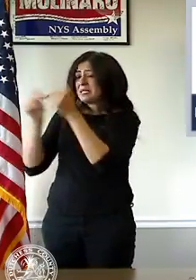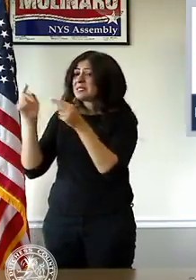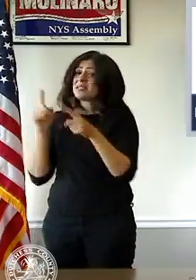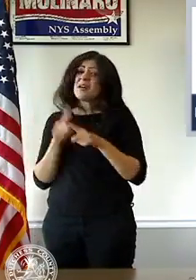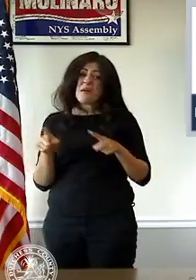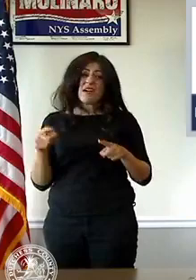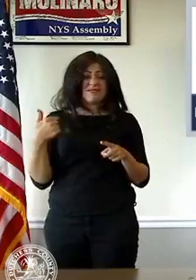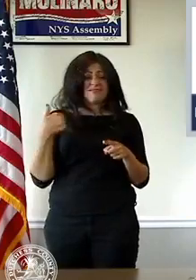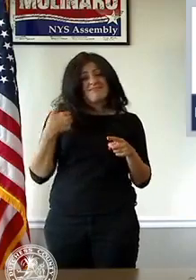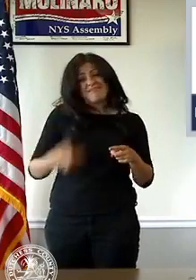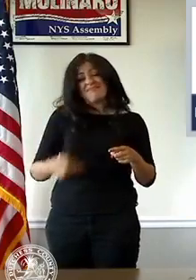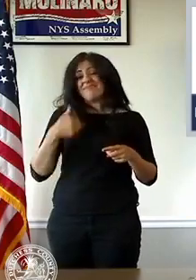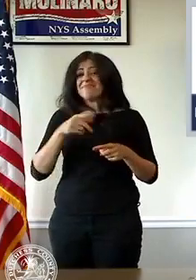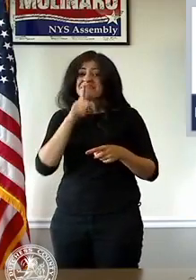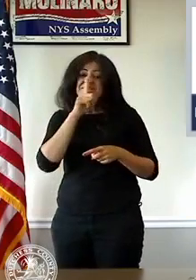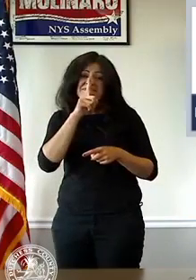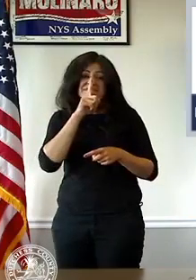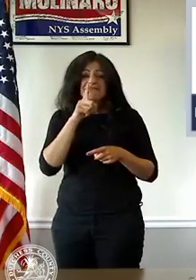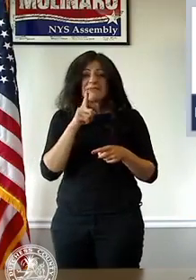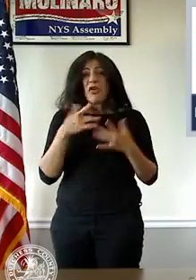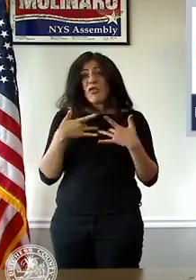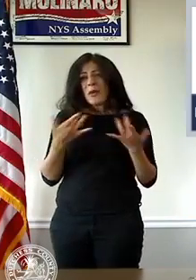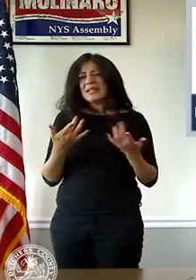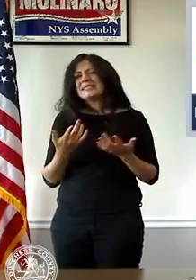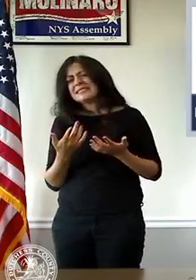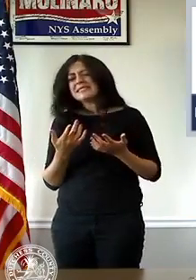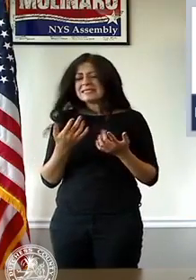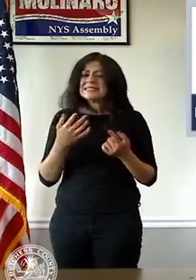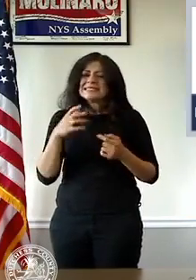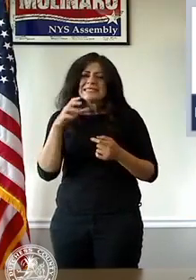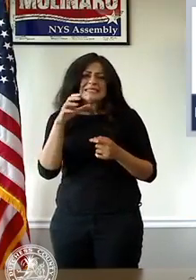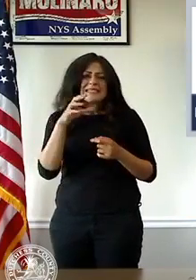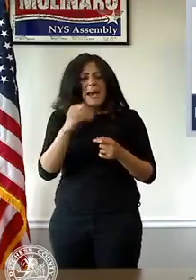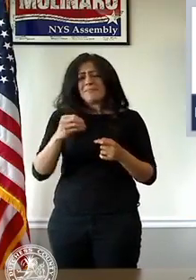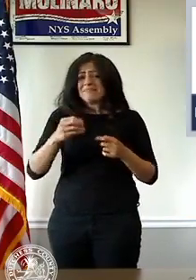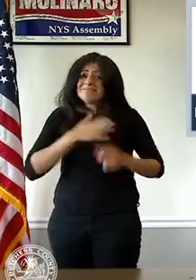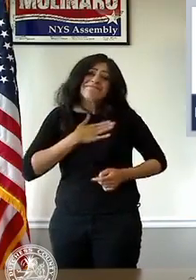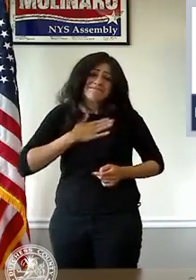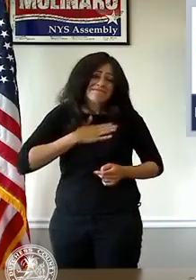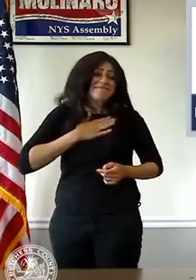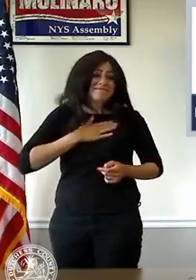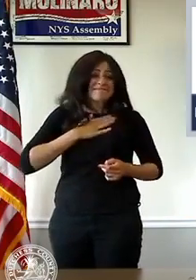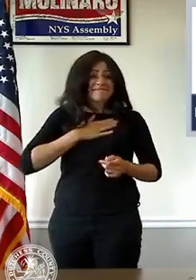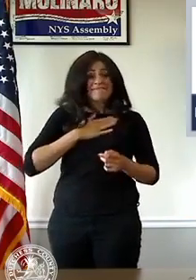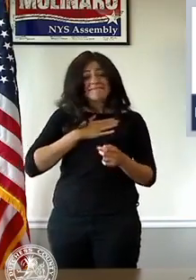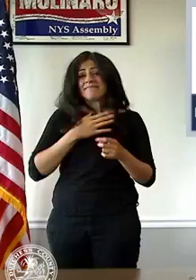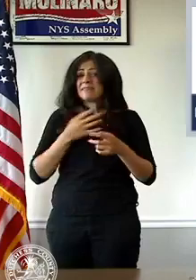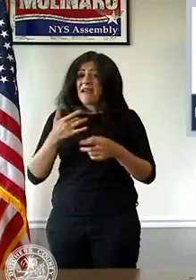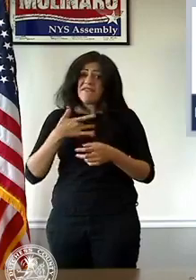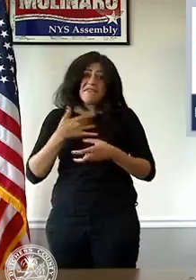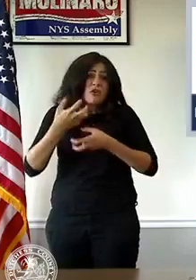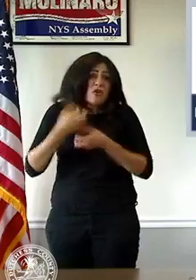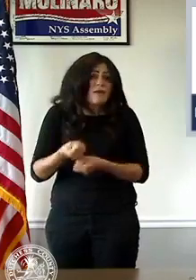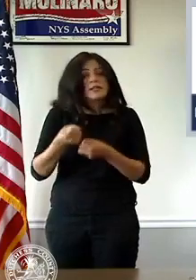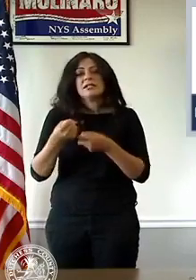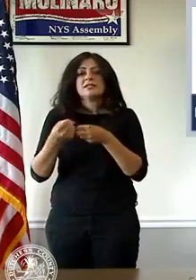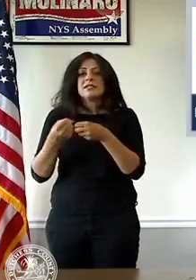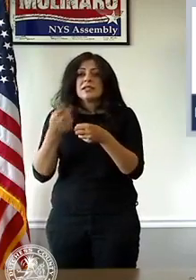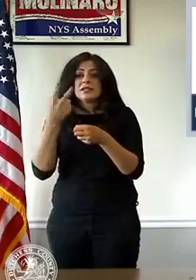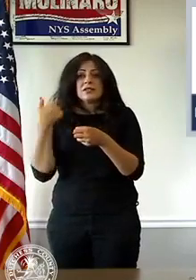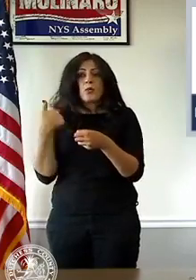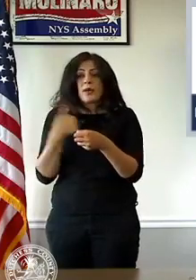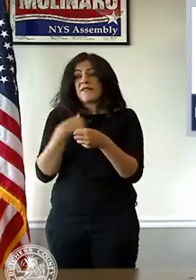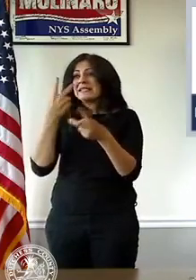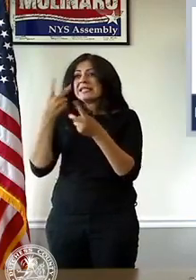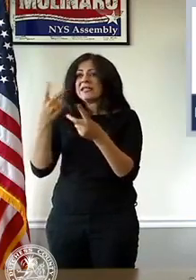thrilled. I frankly am. I shouldn't say thrilled. I'm very, very happy and confident that what we've seen in nursing